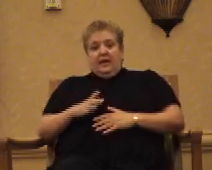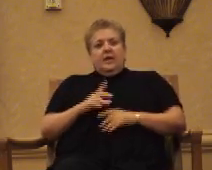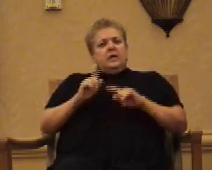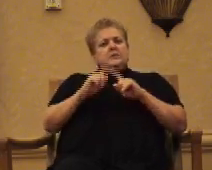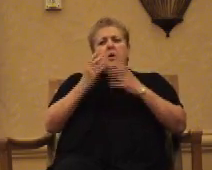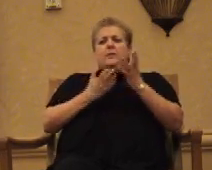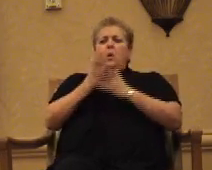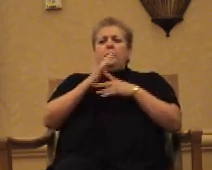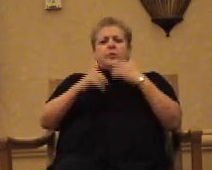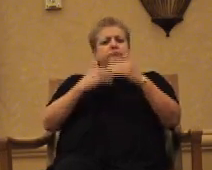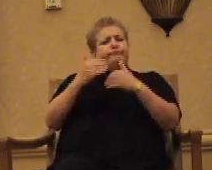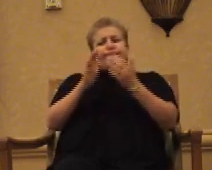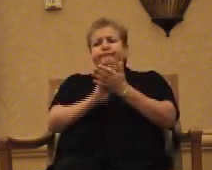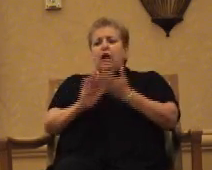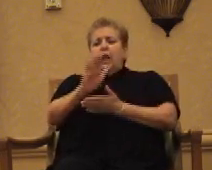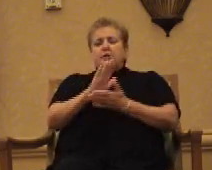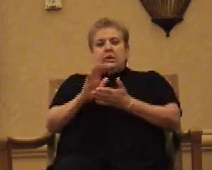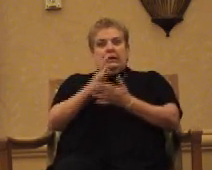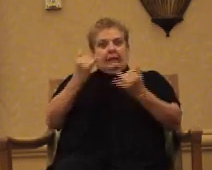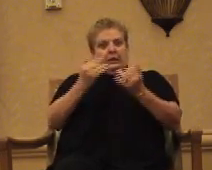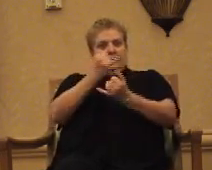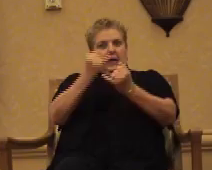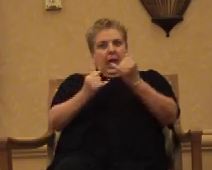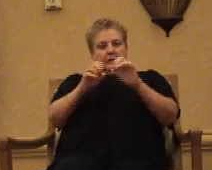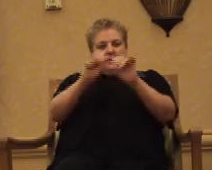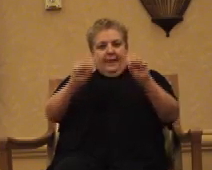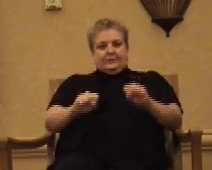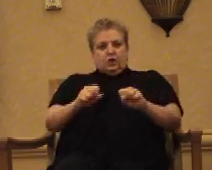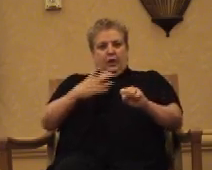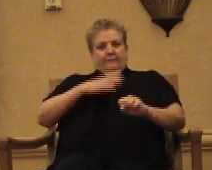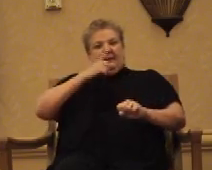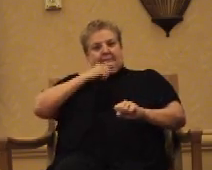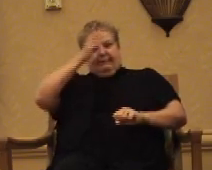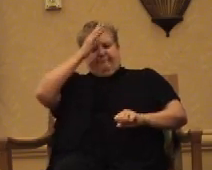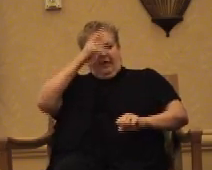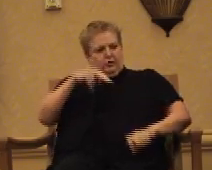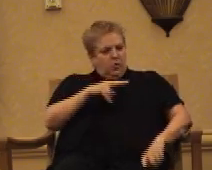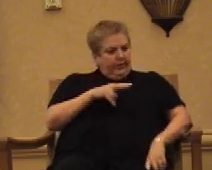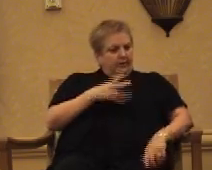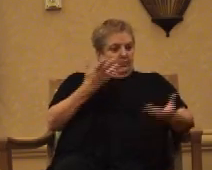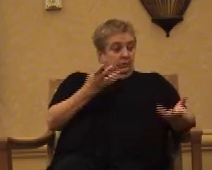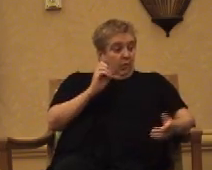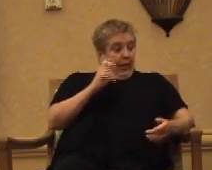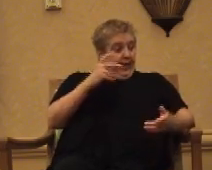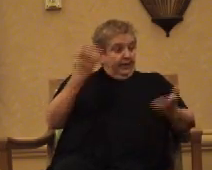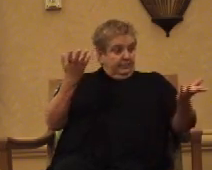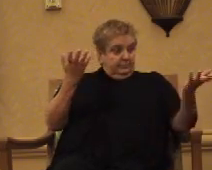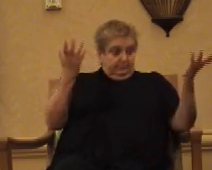I'm graduating. I'm in my last semester, and my stepfather's looking at me like, go